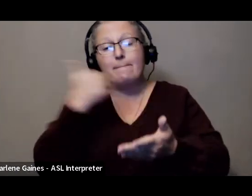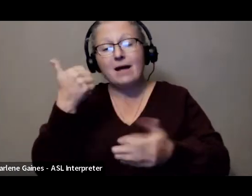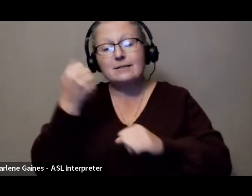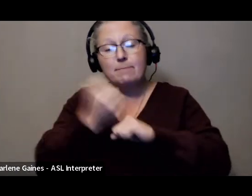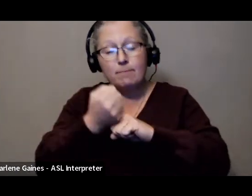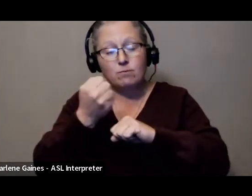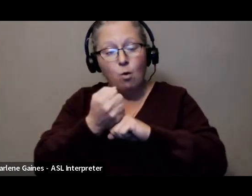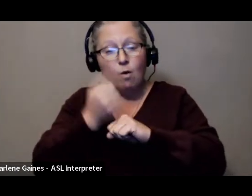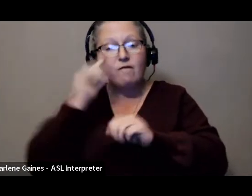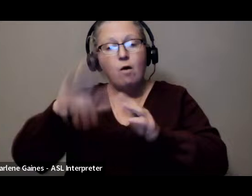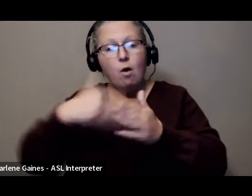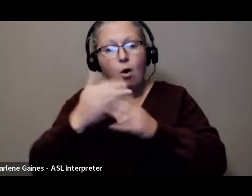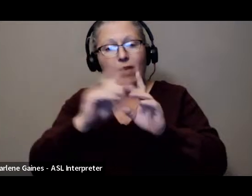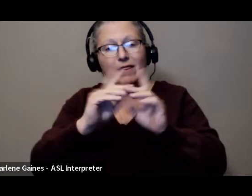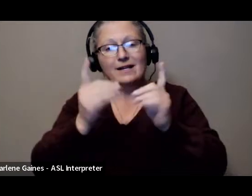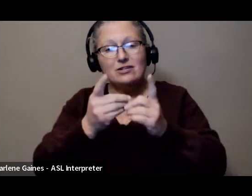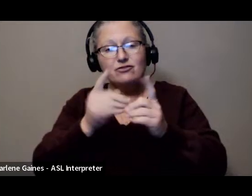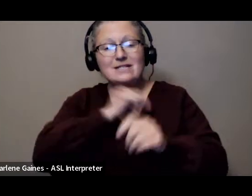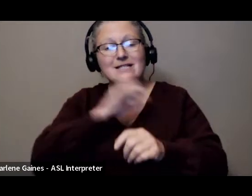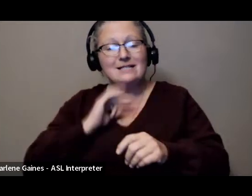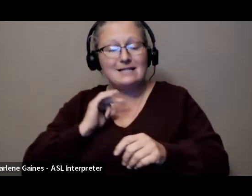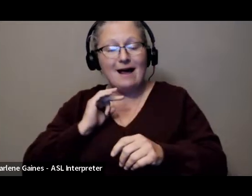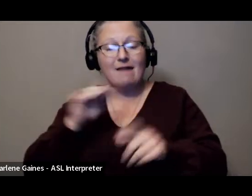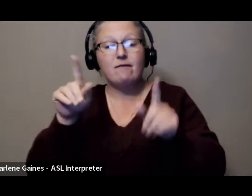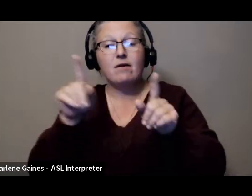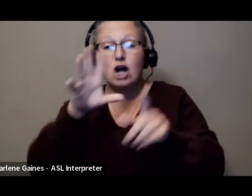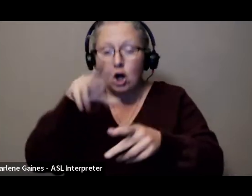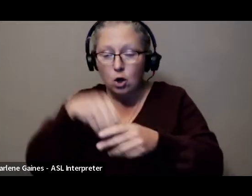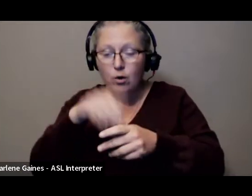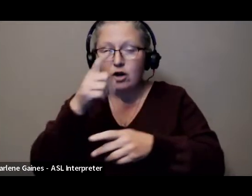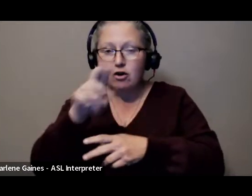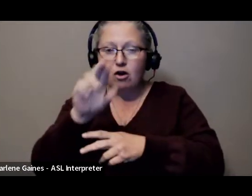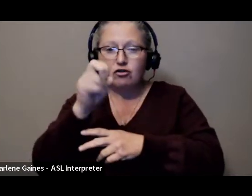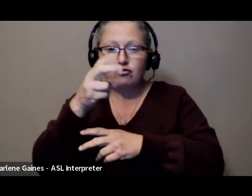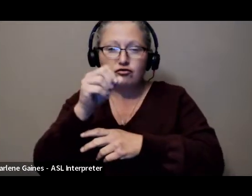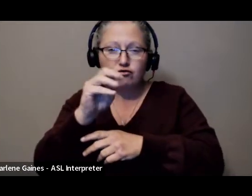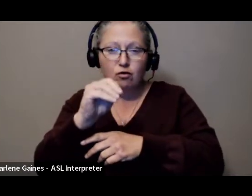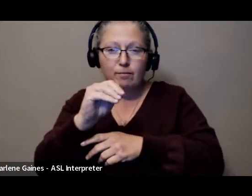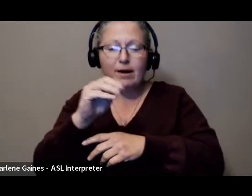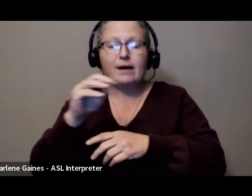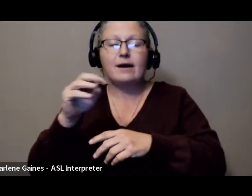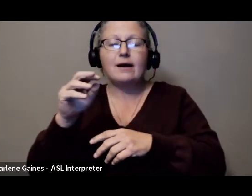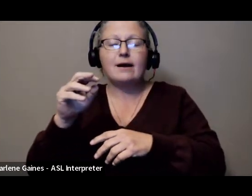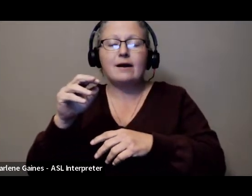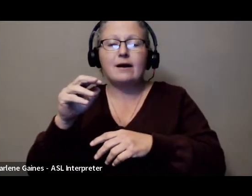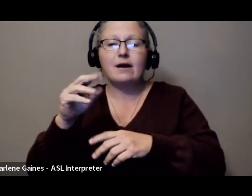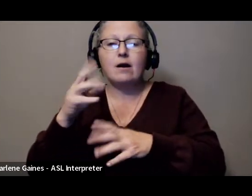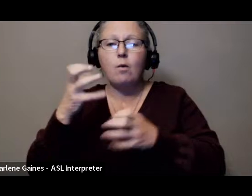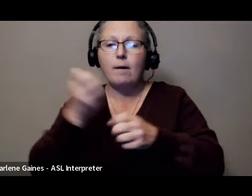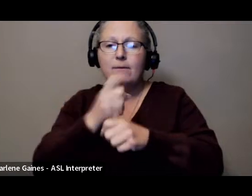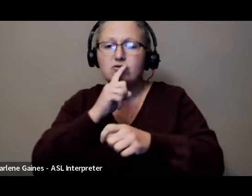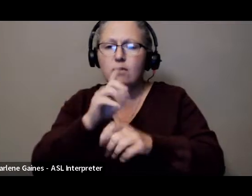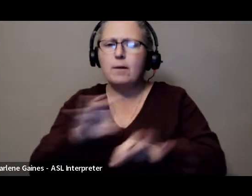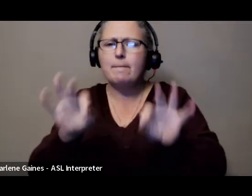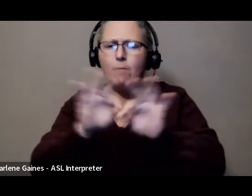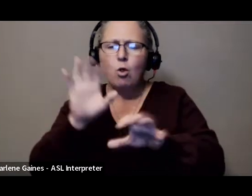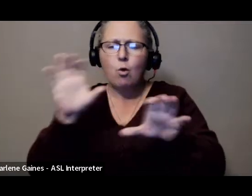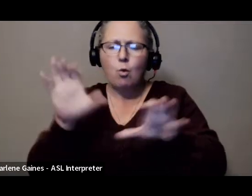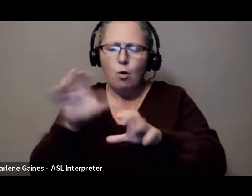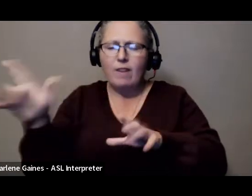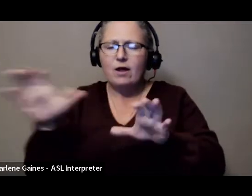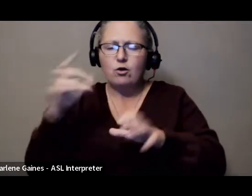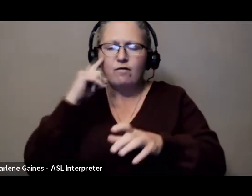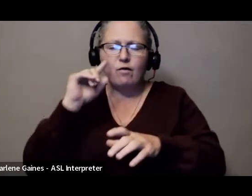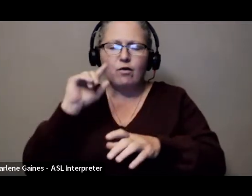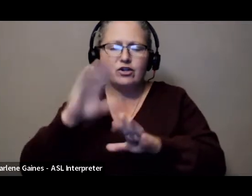for all of the district staff members, including Dr. Showman, in carrying out the important work that they do for our